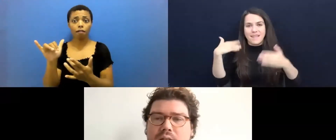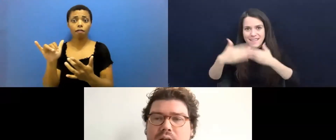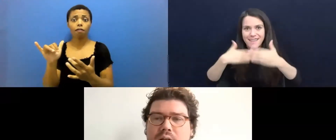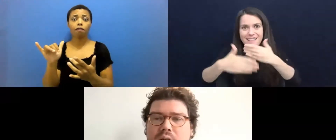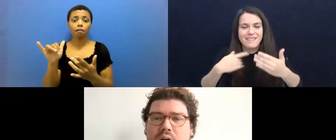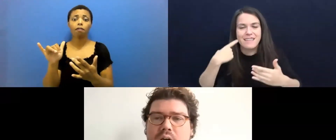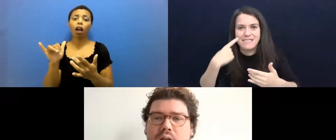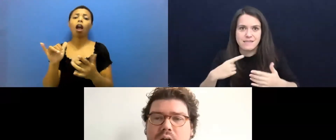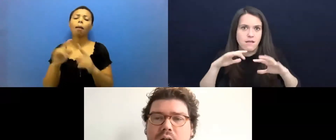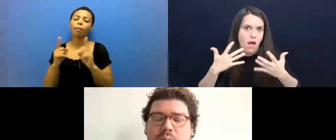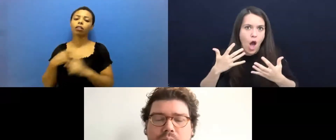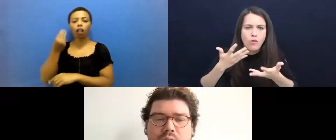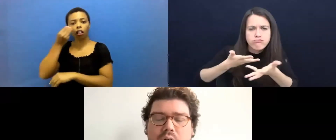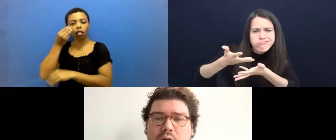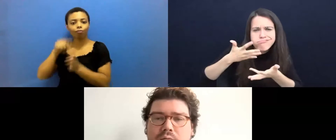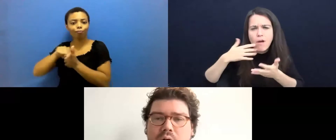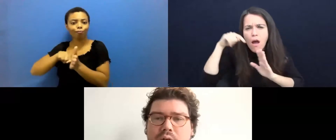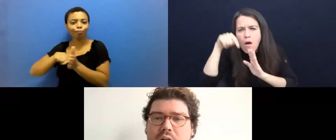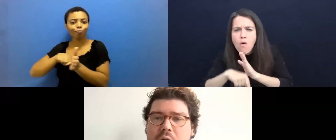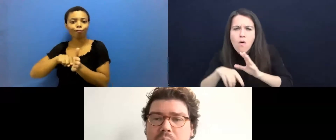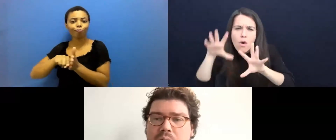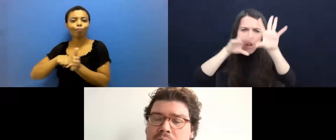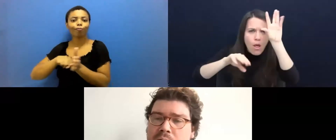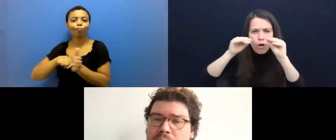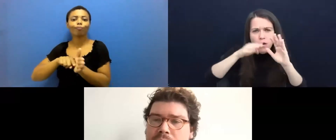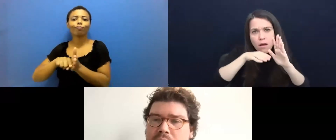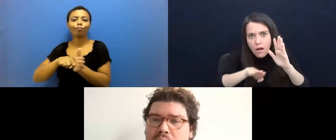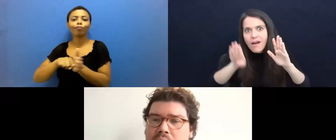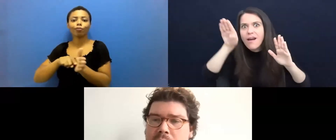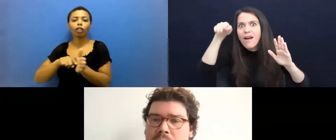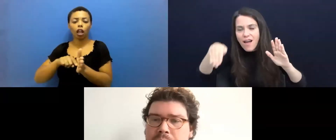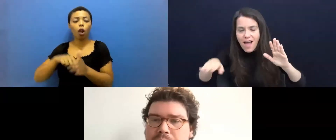investigate the learning curve over time.